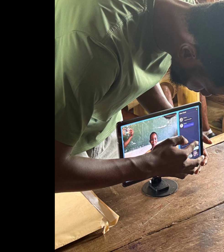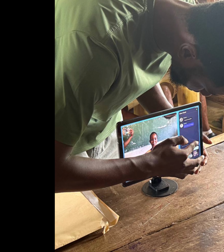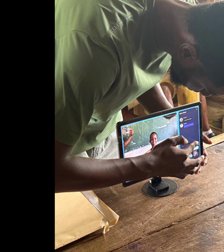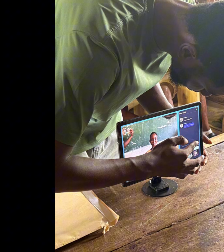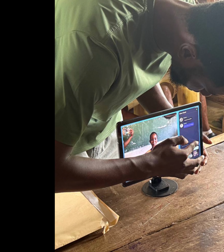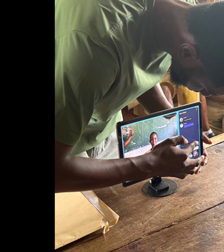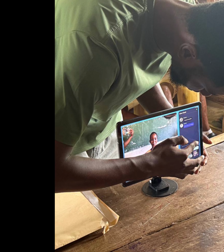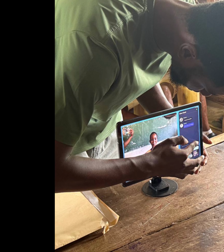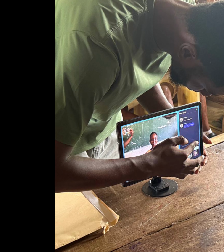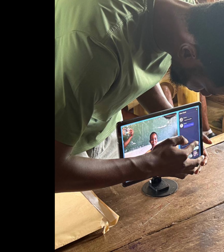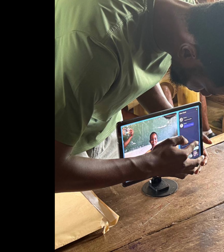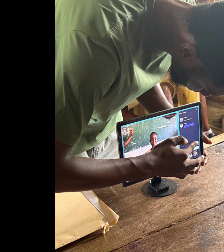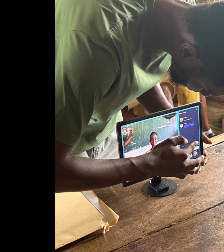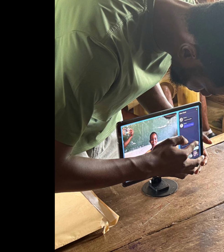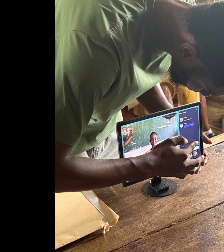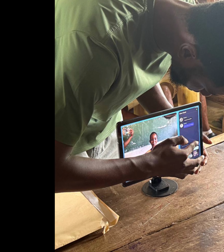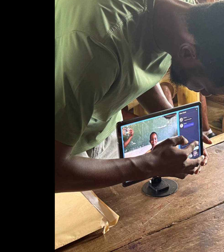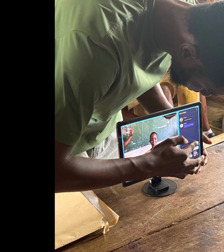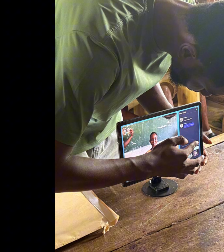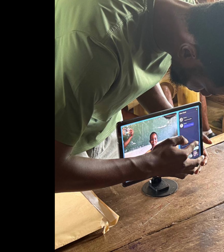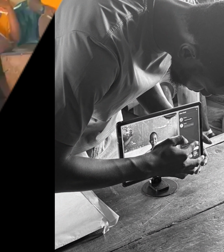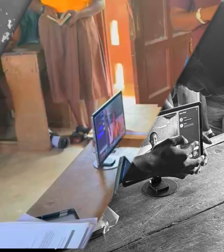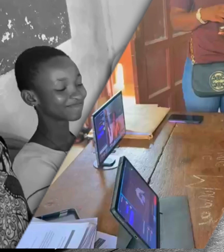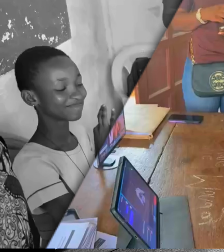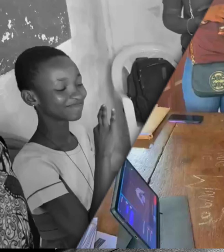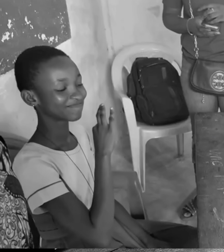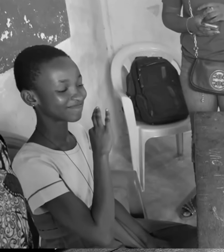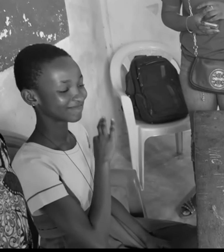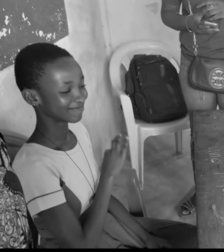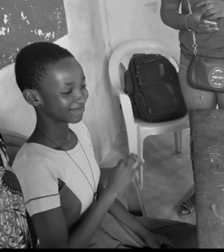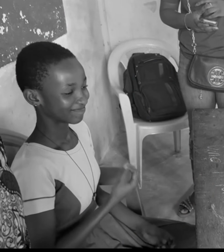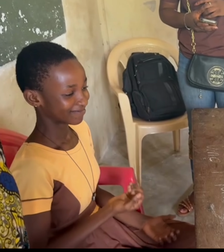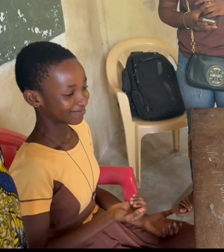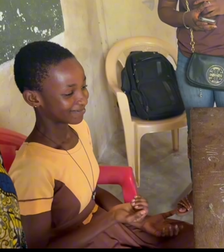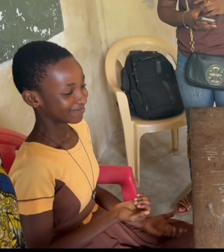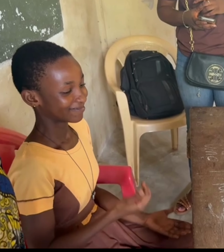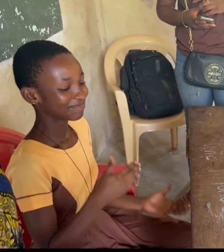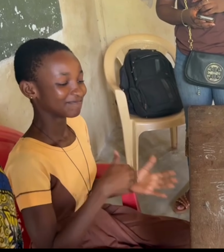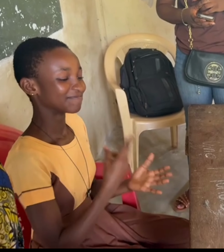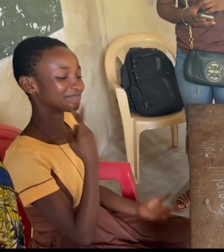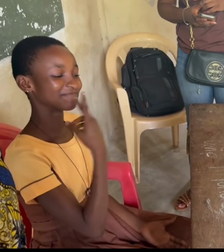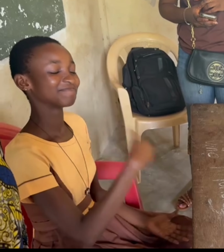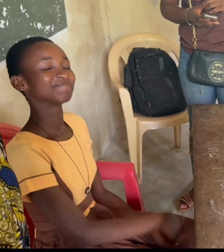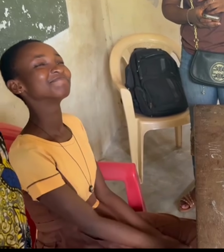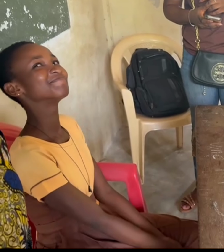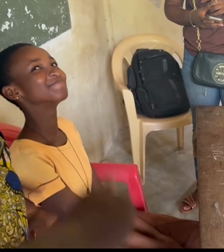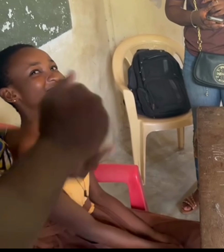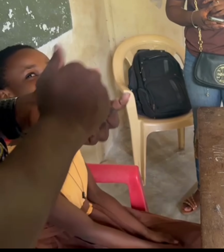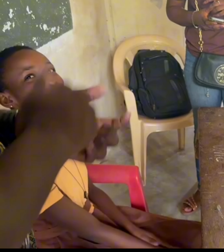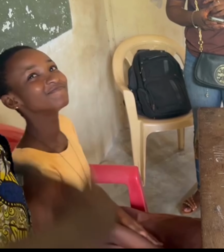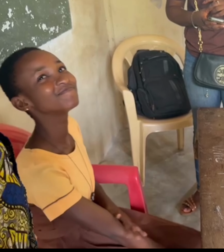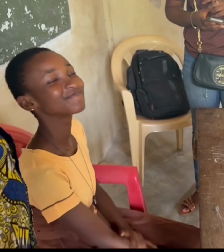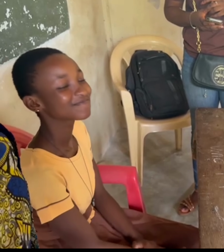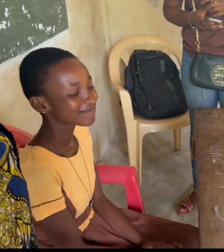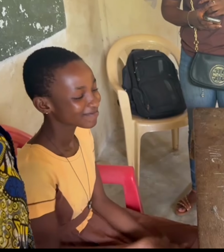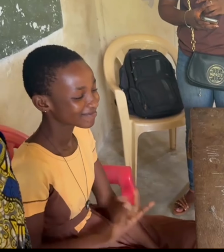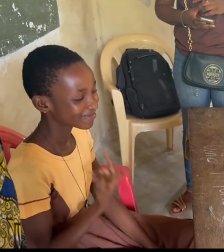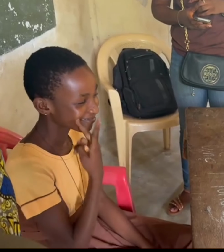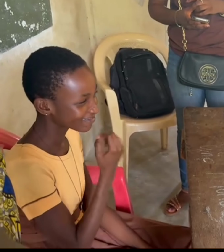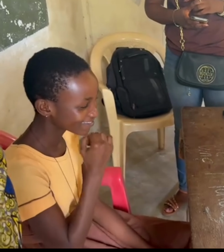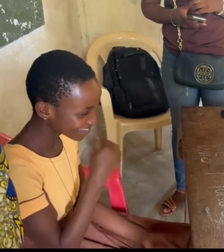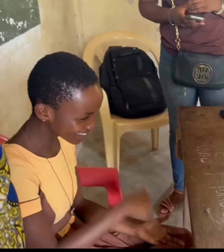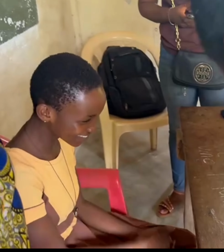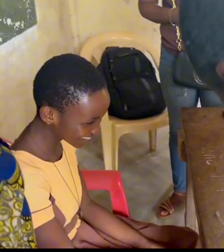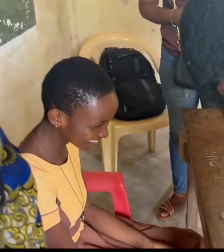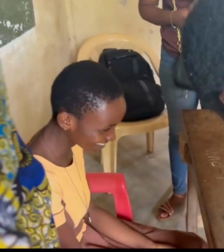remarkable enthusiasm throughout their engagement with the system, though, as with any early stage technology, some moments of frustration were observed along the